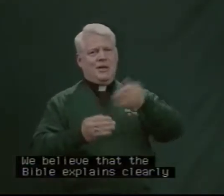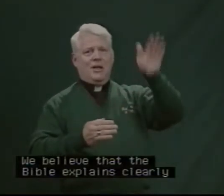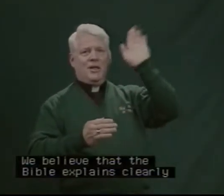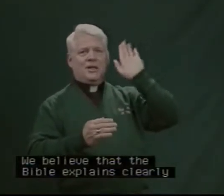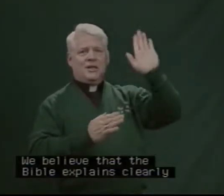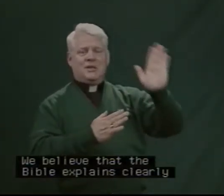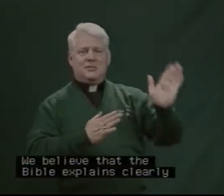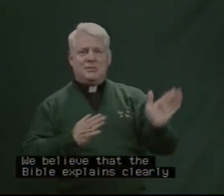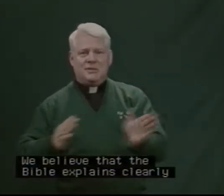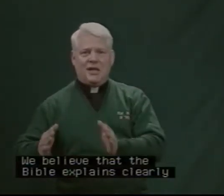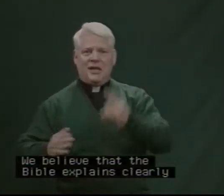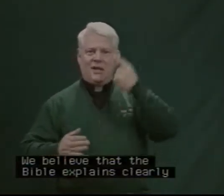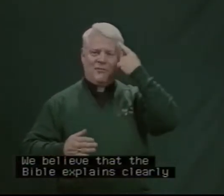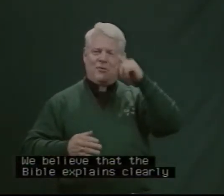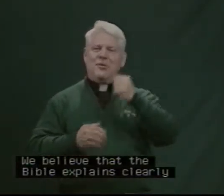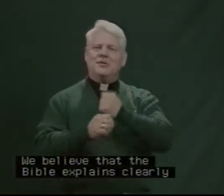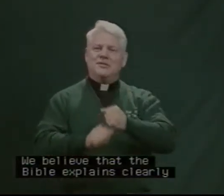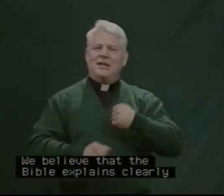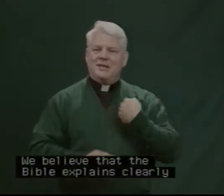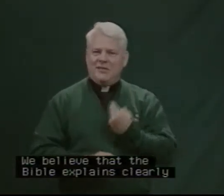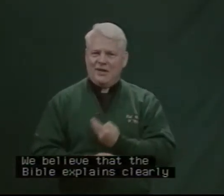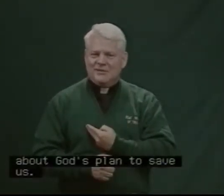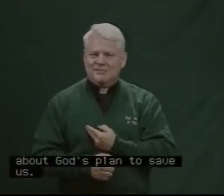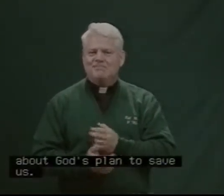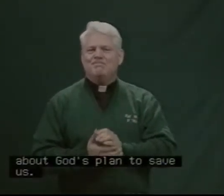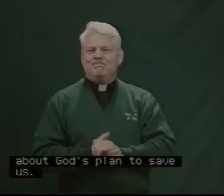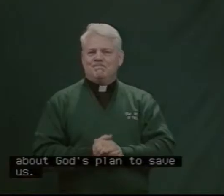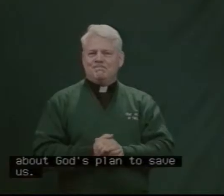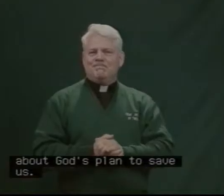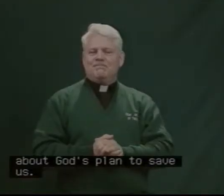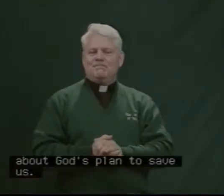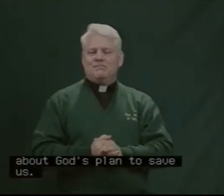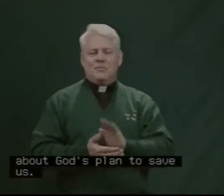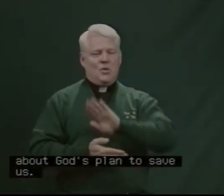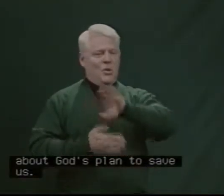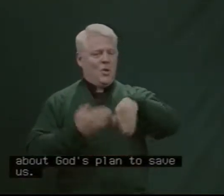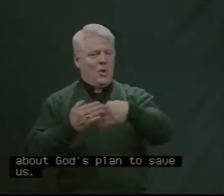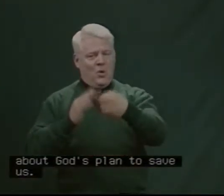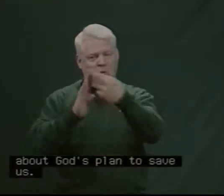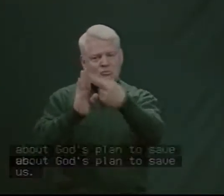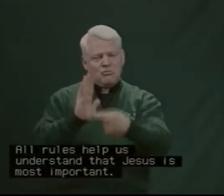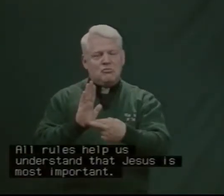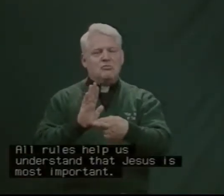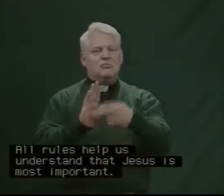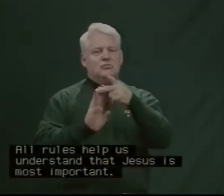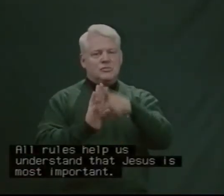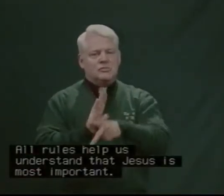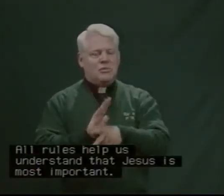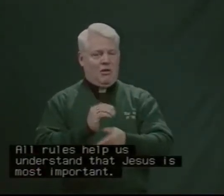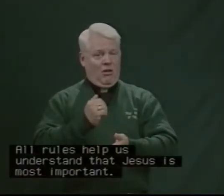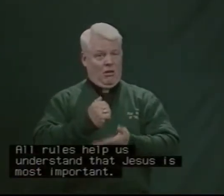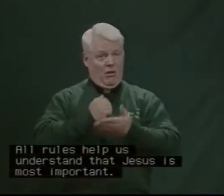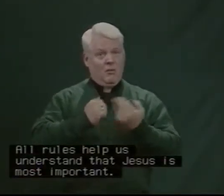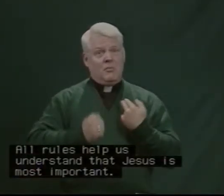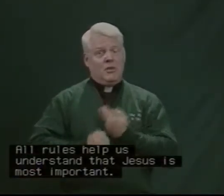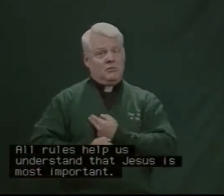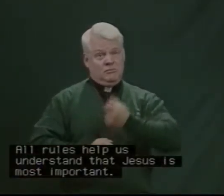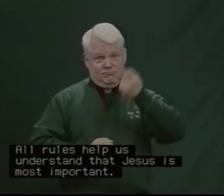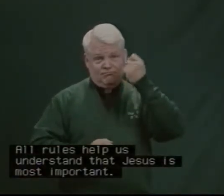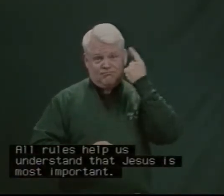about God's plan to save us. All rules help us